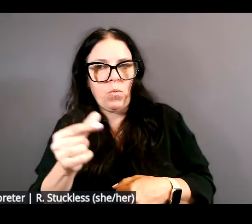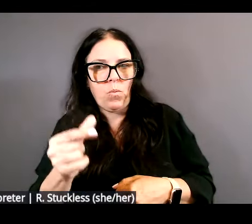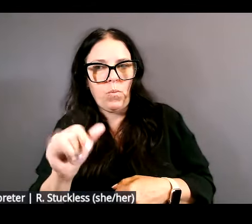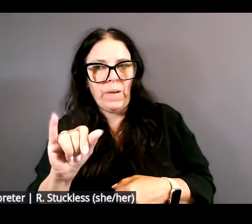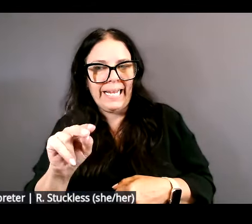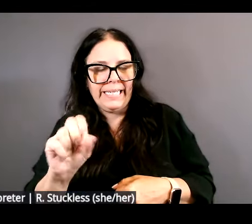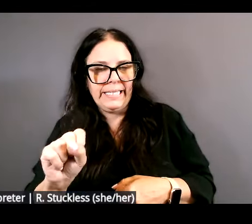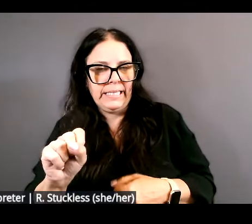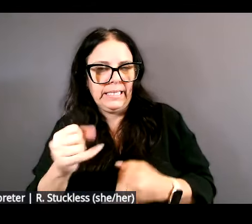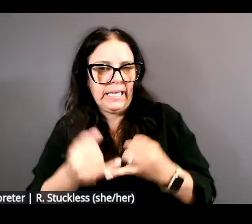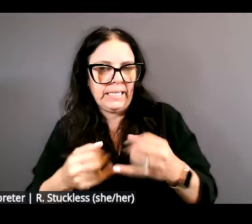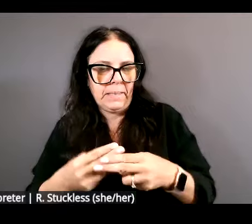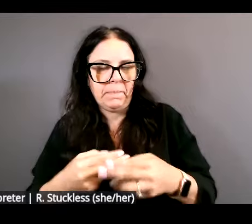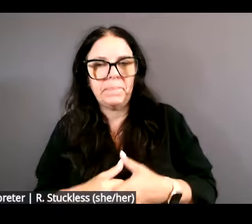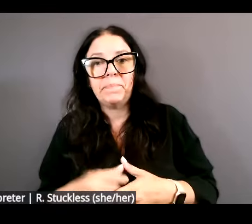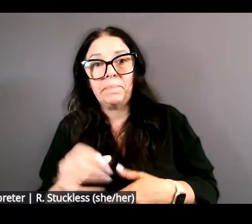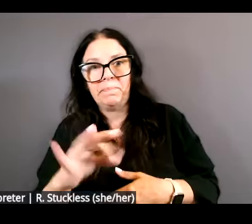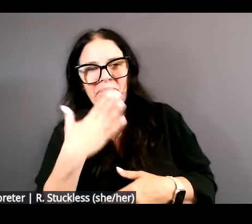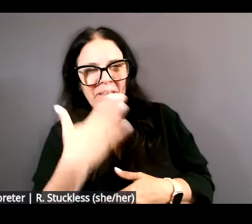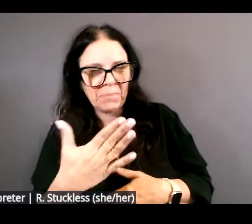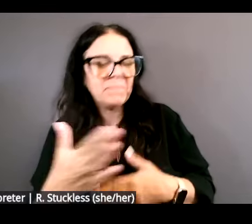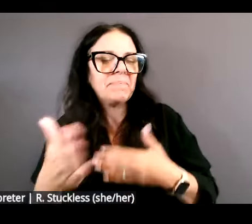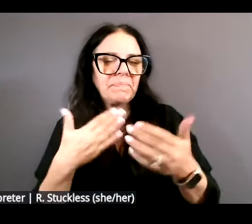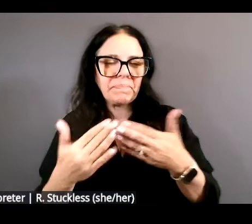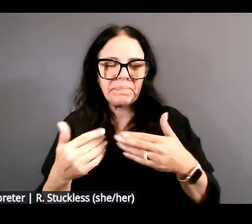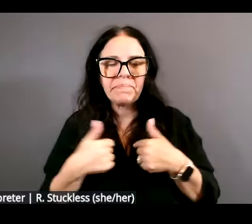JEFF-WIGGINS. Thank you.